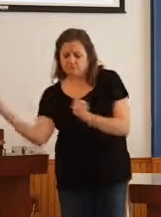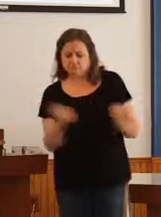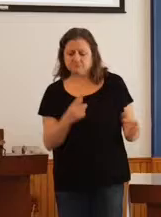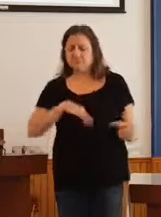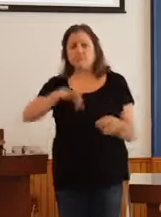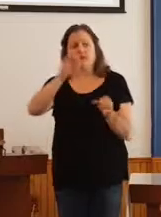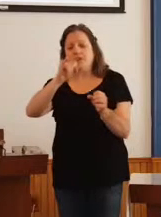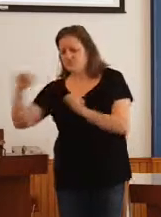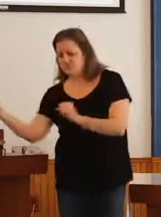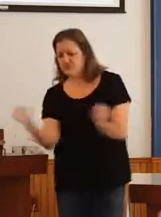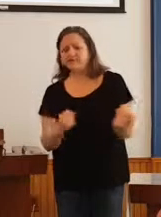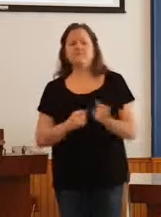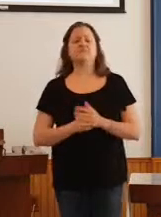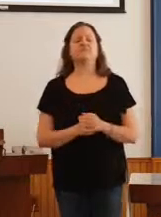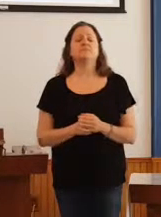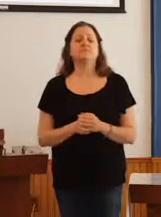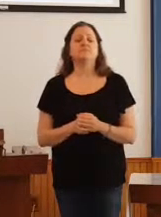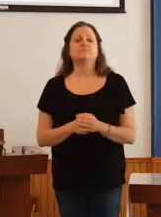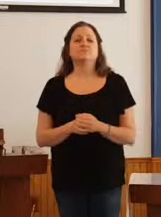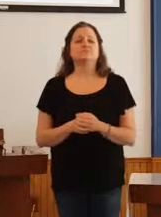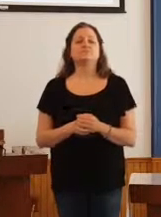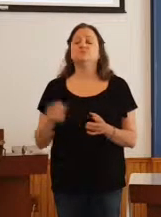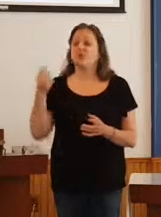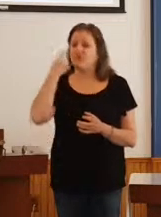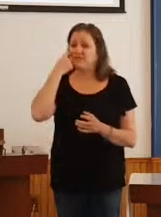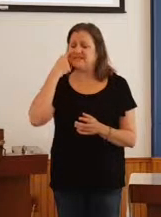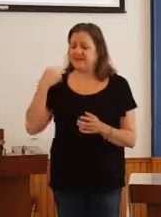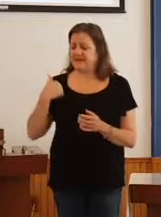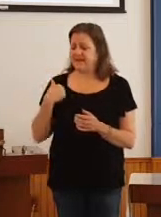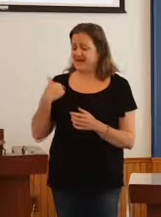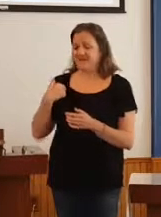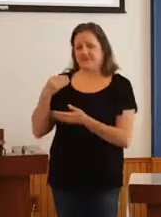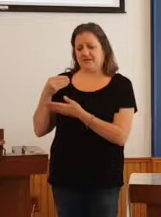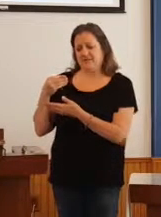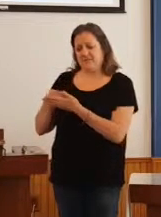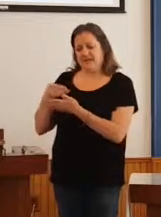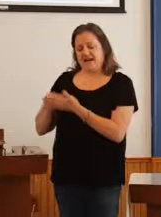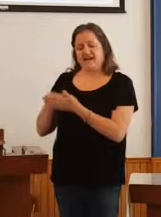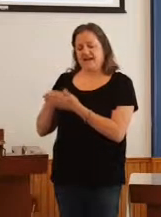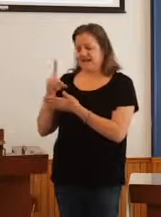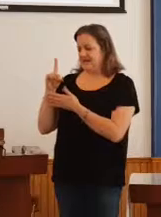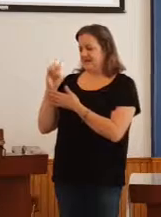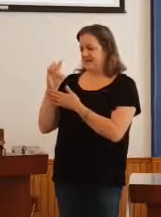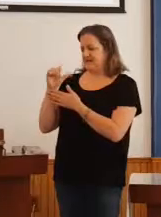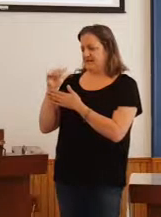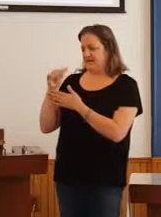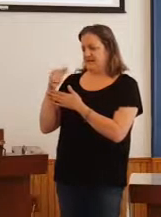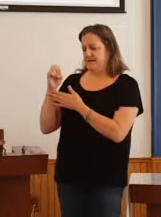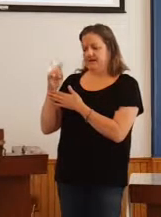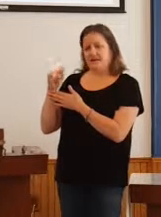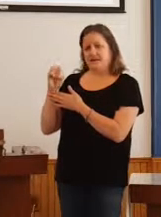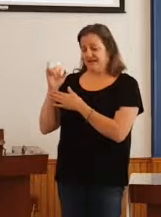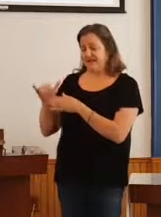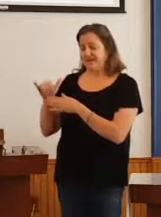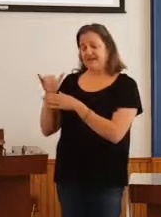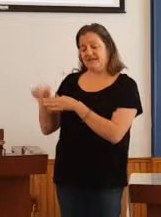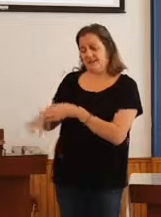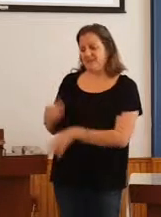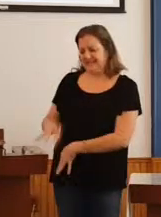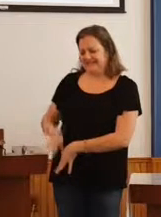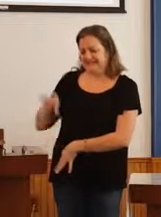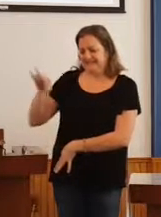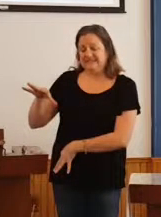I personally recently decided to donate most of the lay delegate expenses out of my own pocket. Not